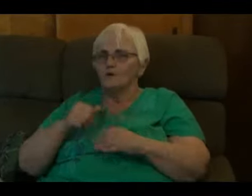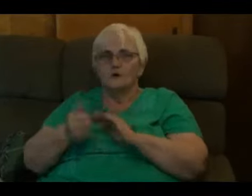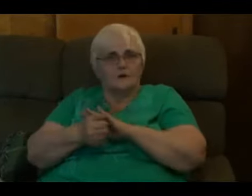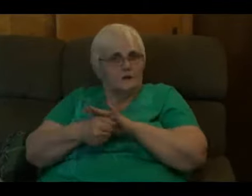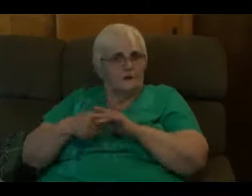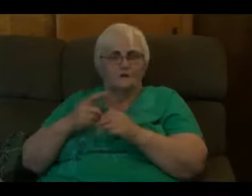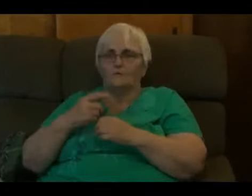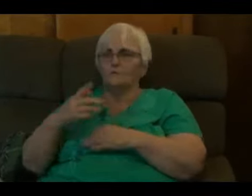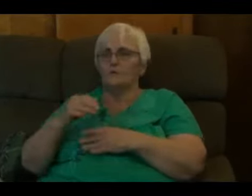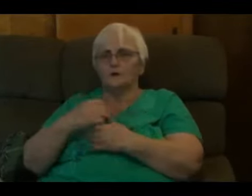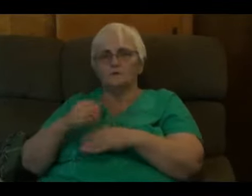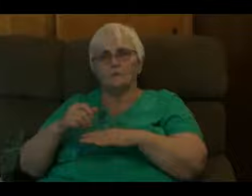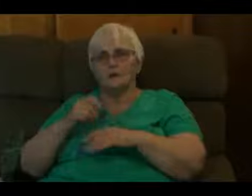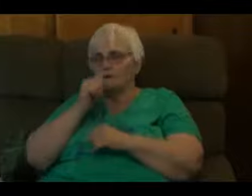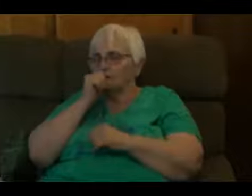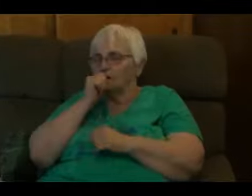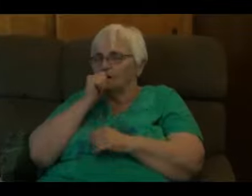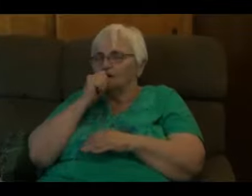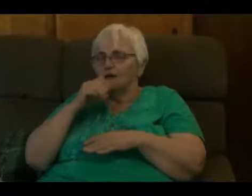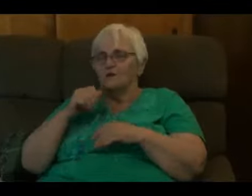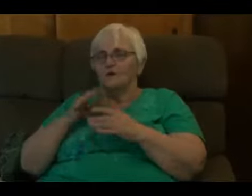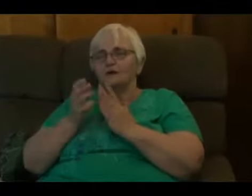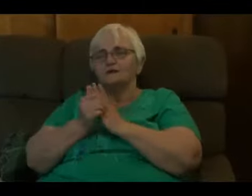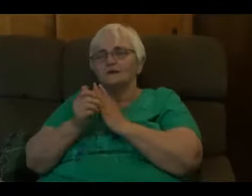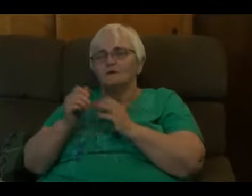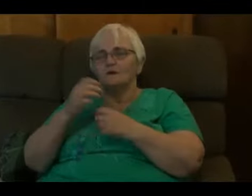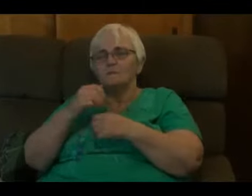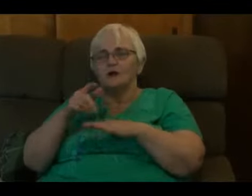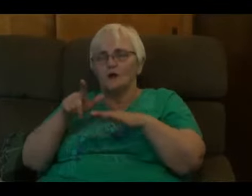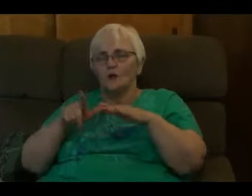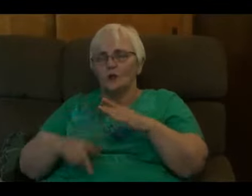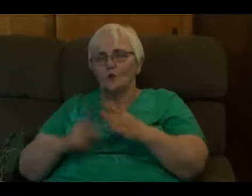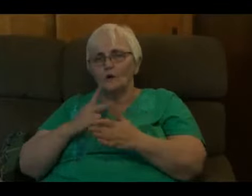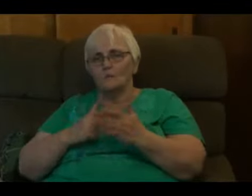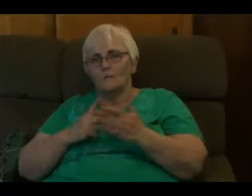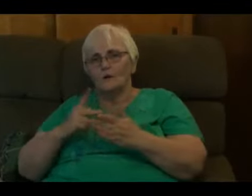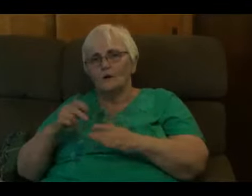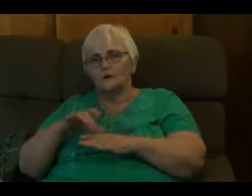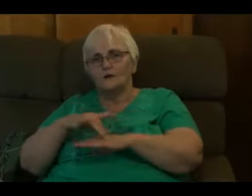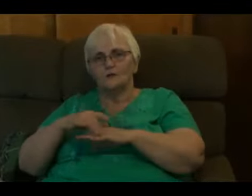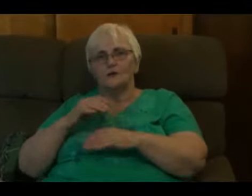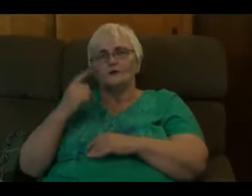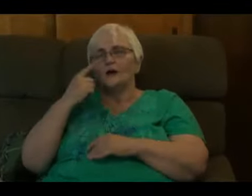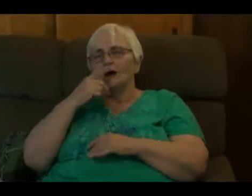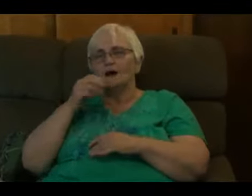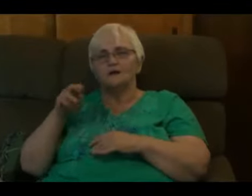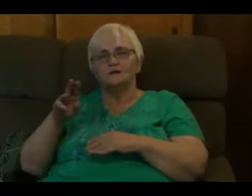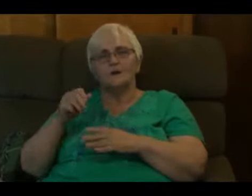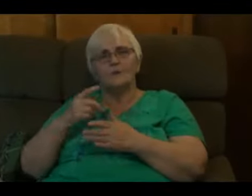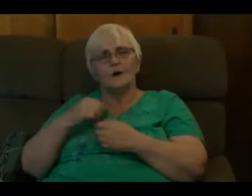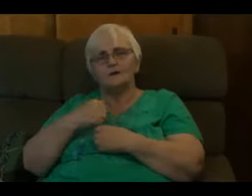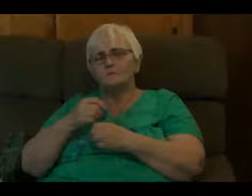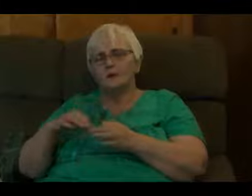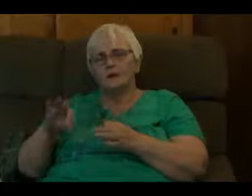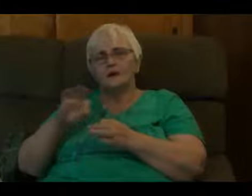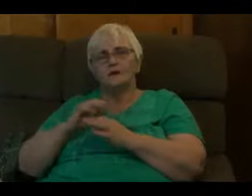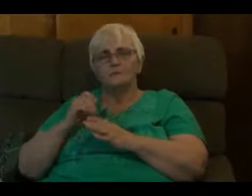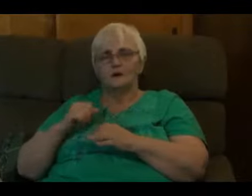when I was made in secret, skillfully wrought in the lowest parts of the earth. Your eyes saw my substance, being yet